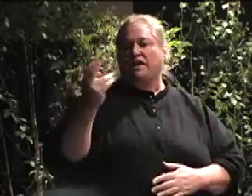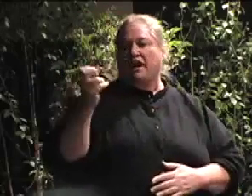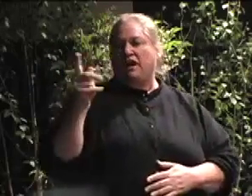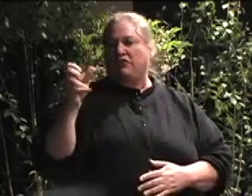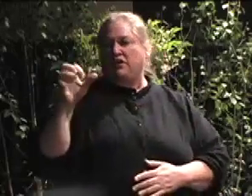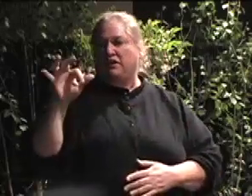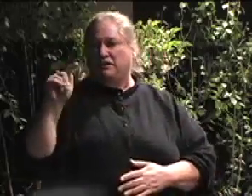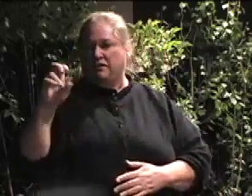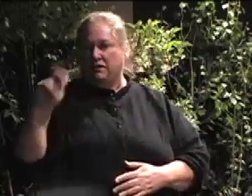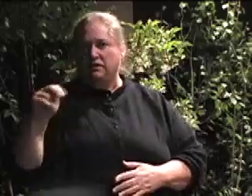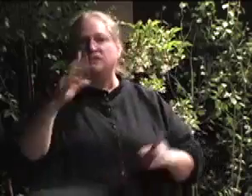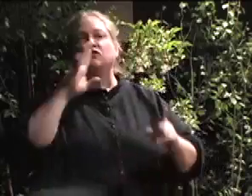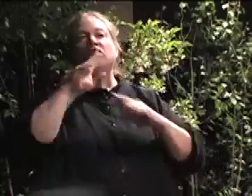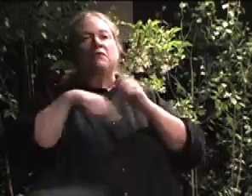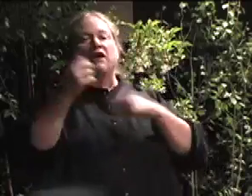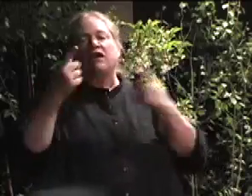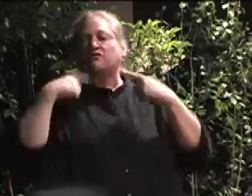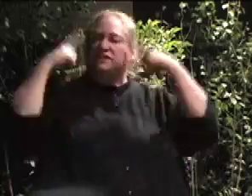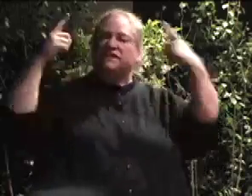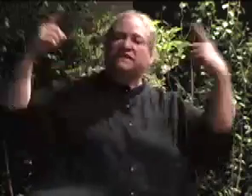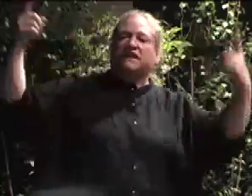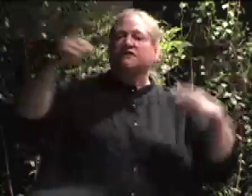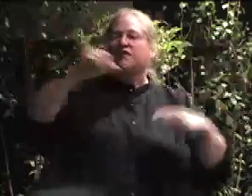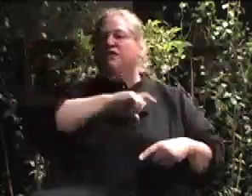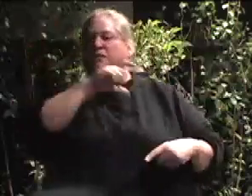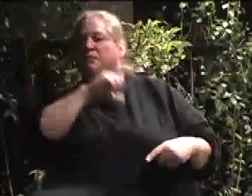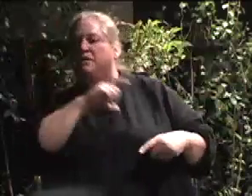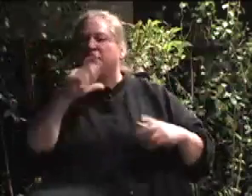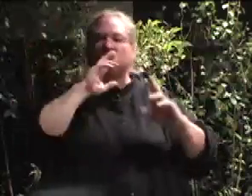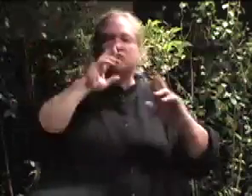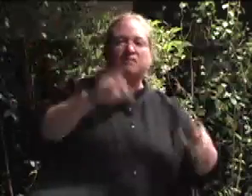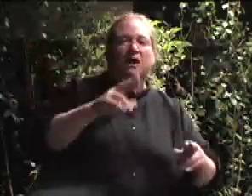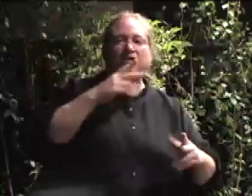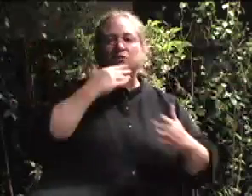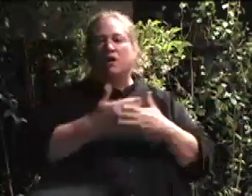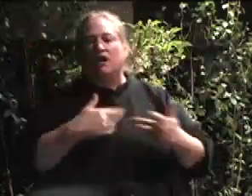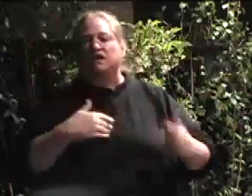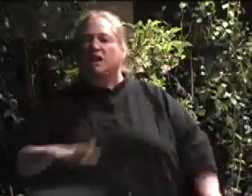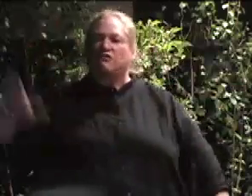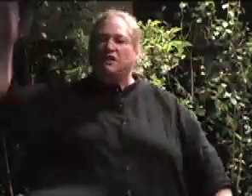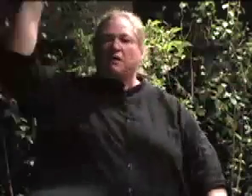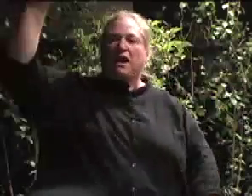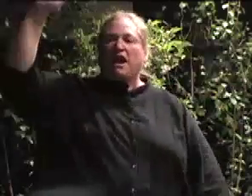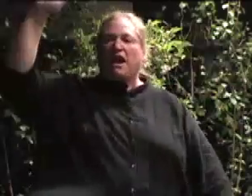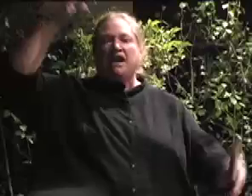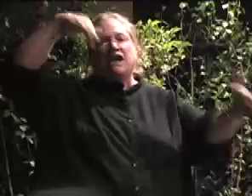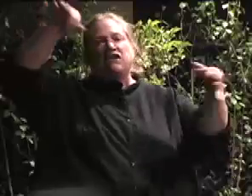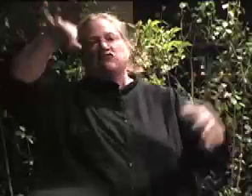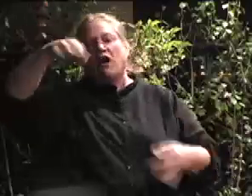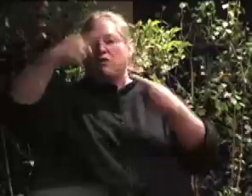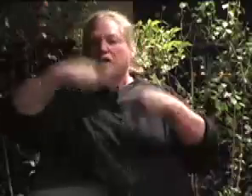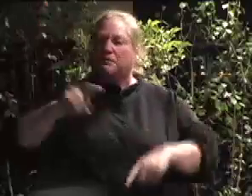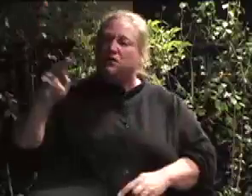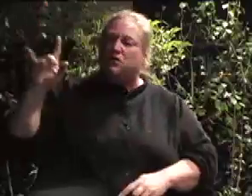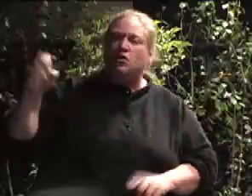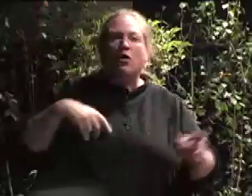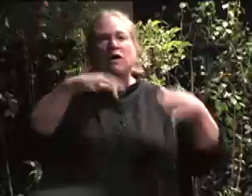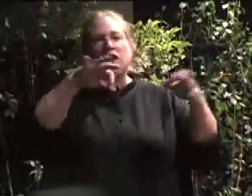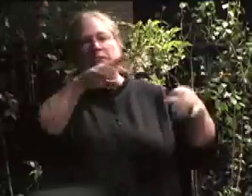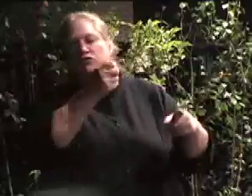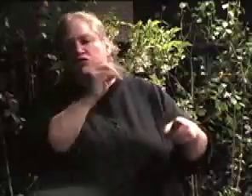talked about how successful the police operations had been for the first day of the operation. I raised my hand. I described what happened to Nicole, what happened to